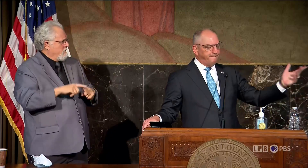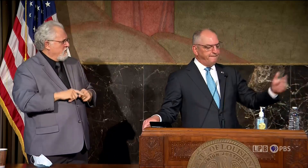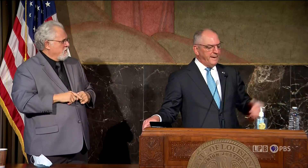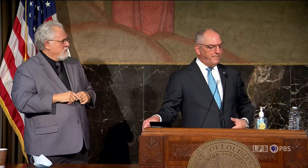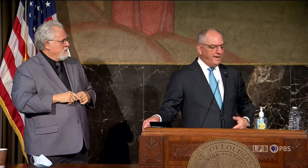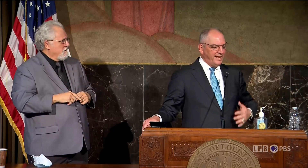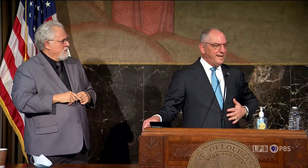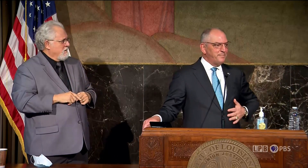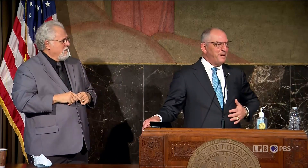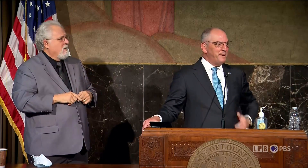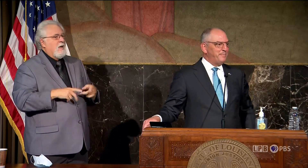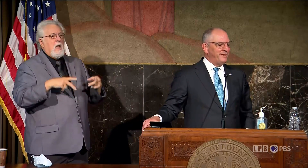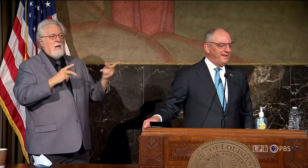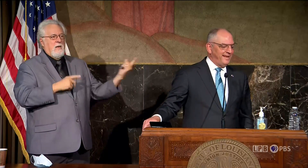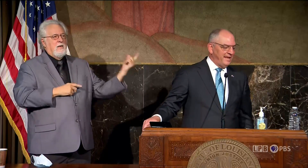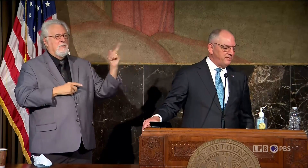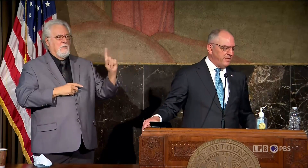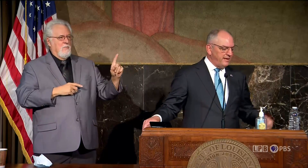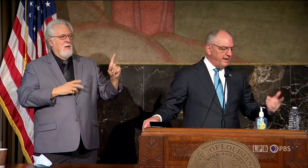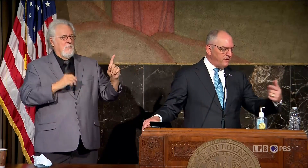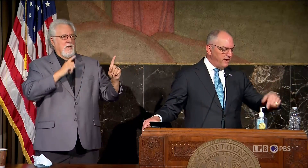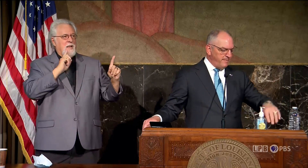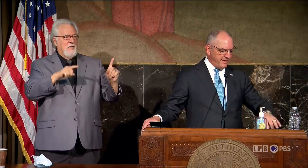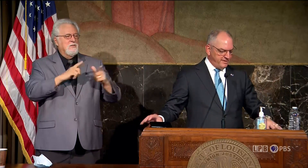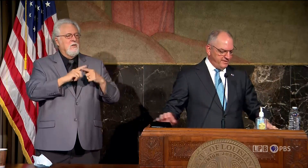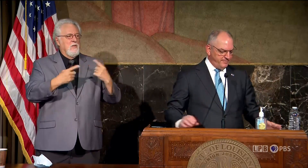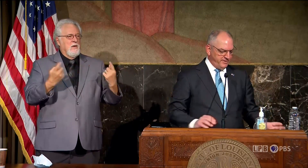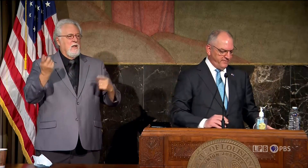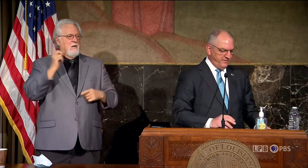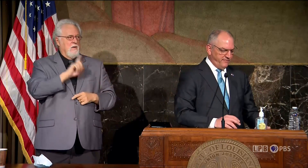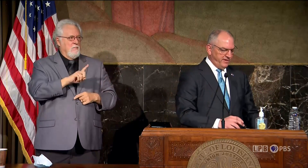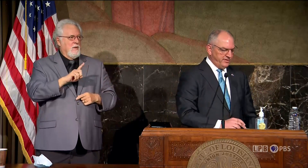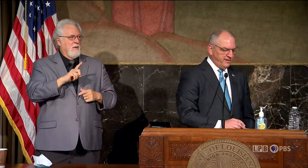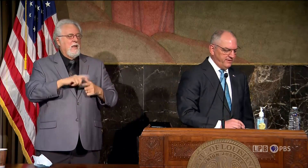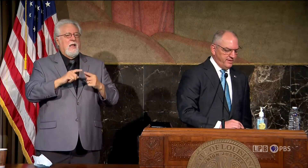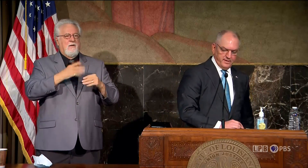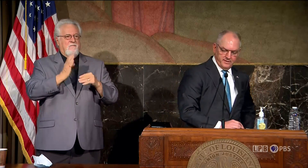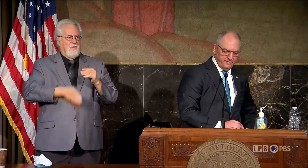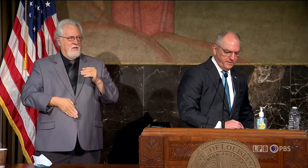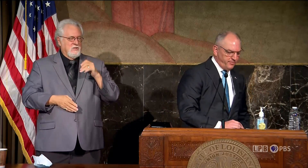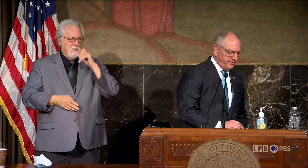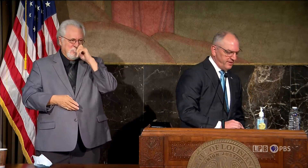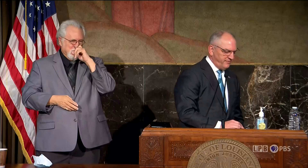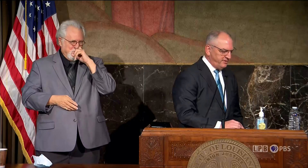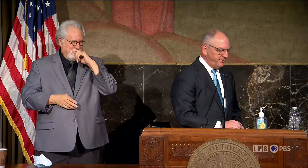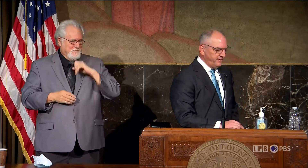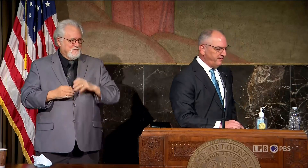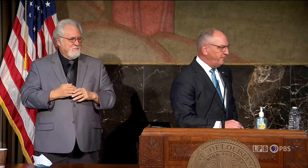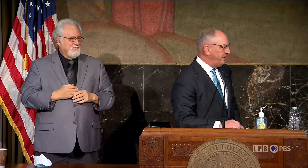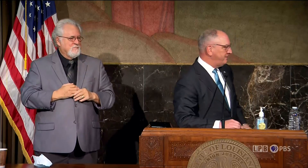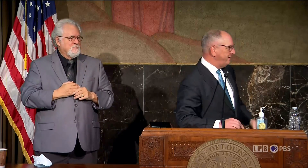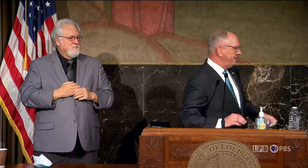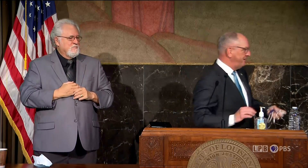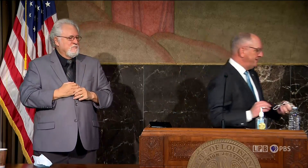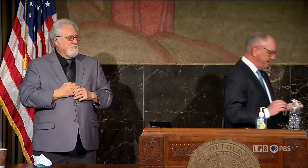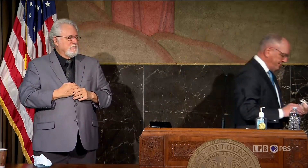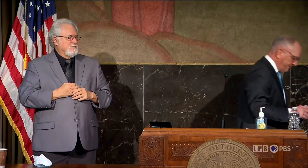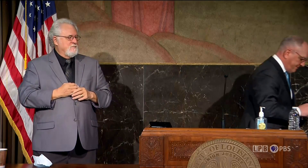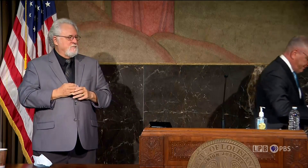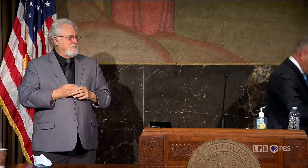will be? I'm going to let him come up and answer that, and then I'll come back up and finish out the press conference here in just a few minutes.